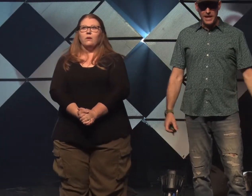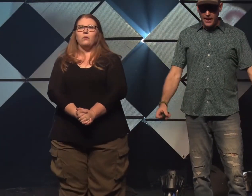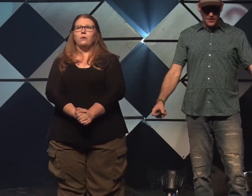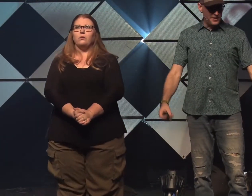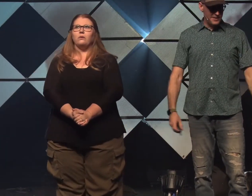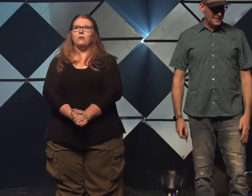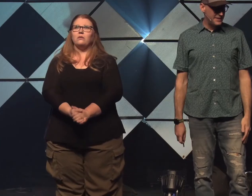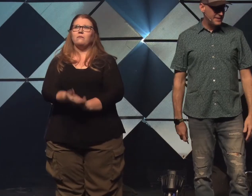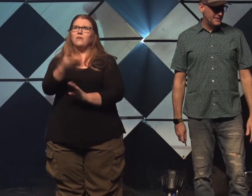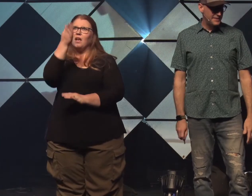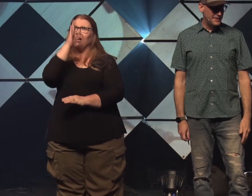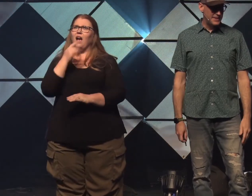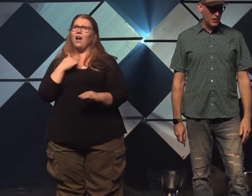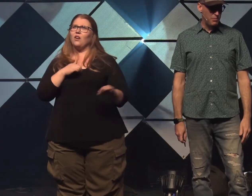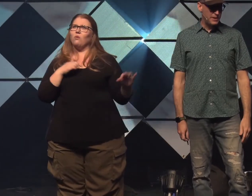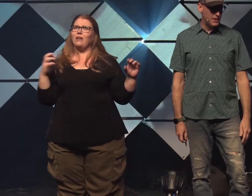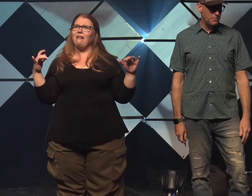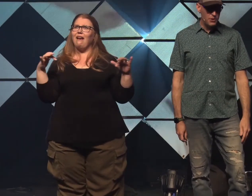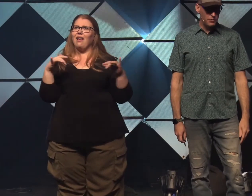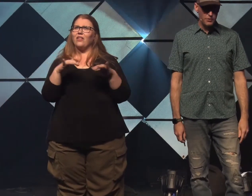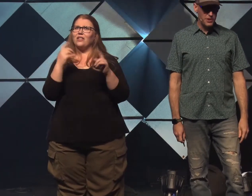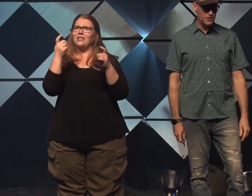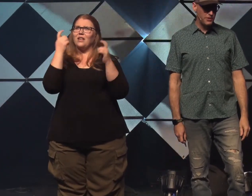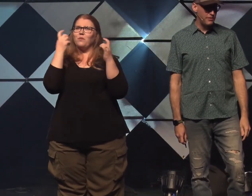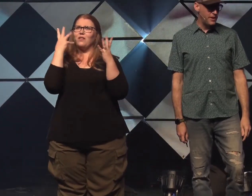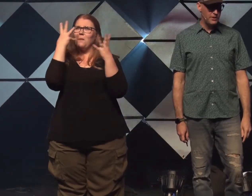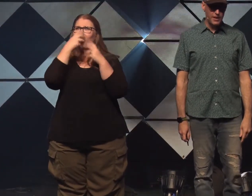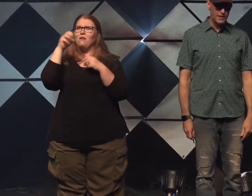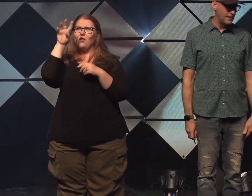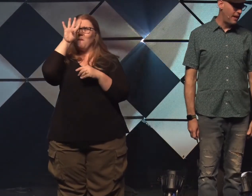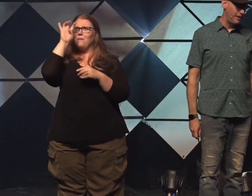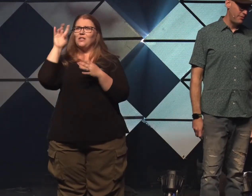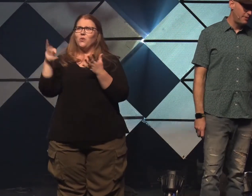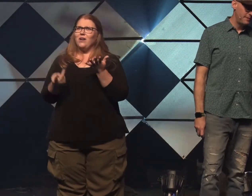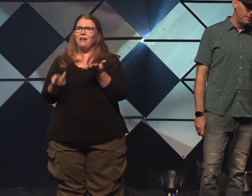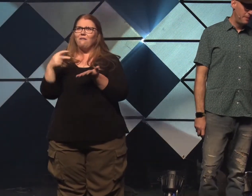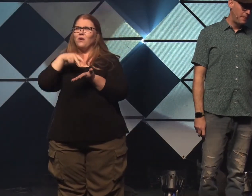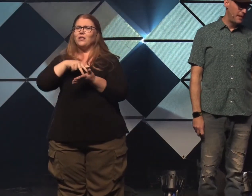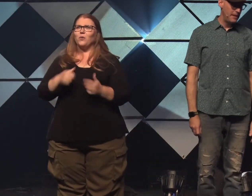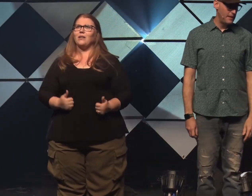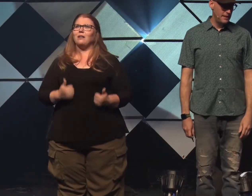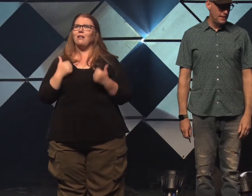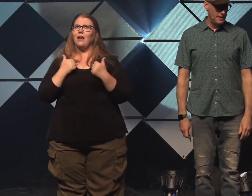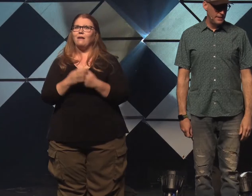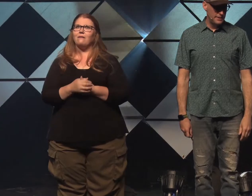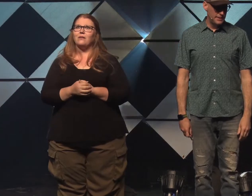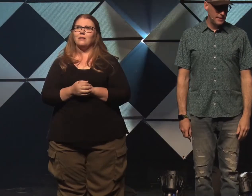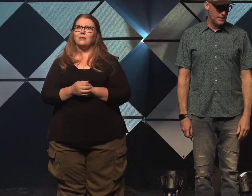God, we gather to celebrate this beautiful mystery of resurrected life.